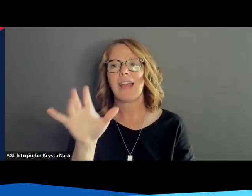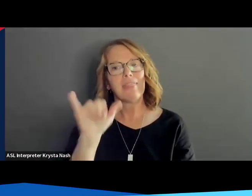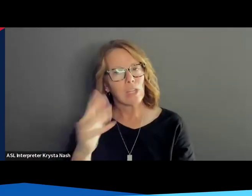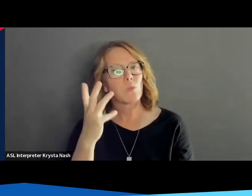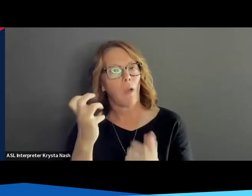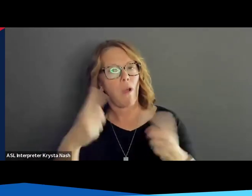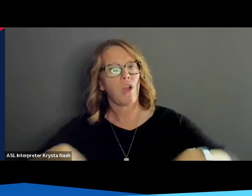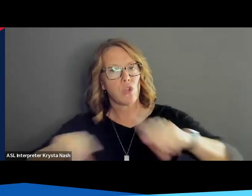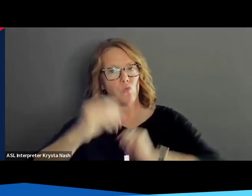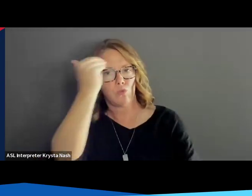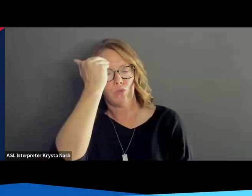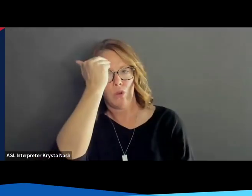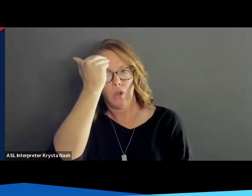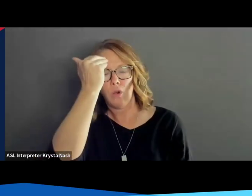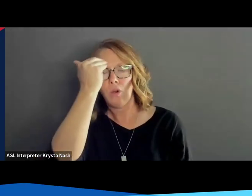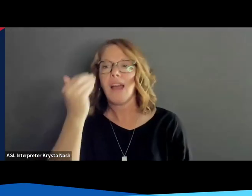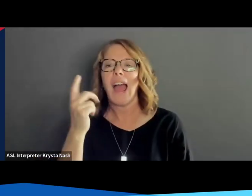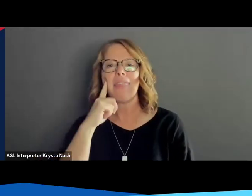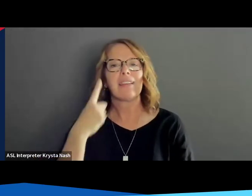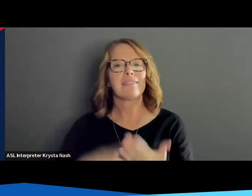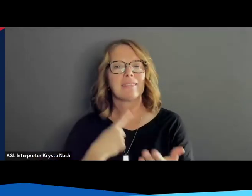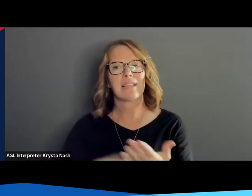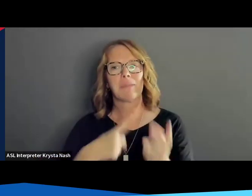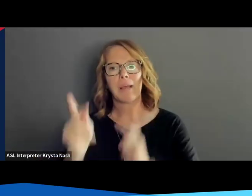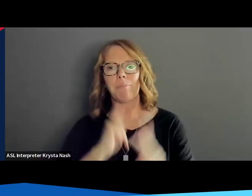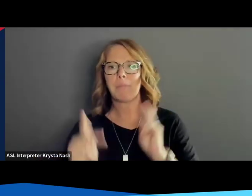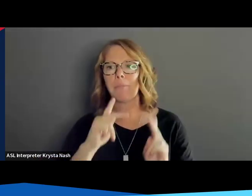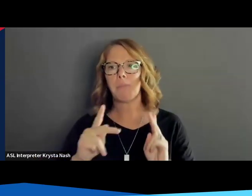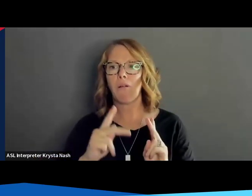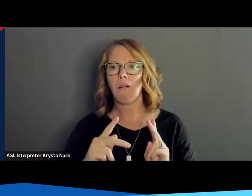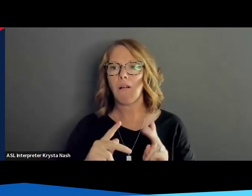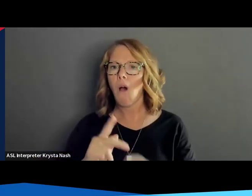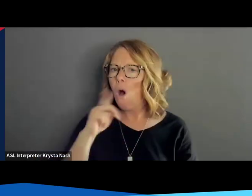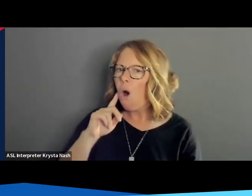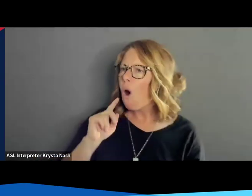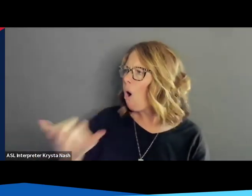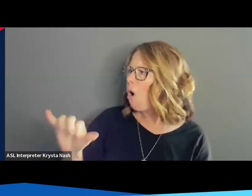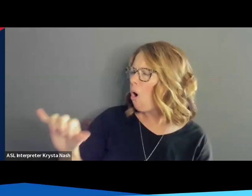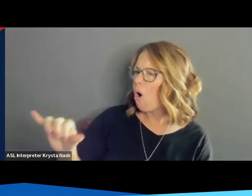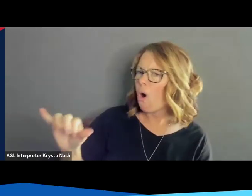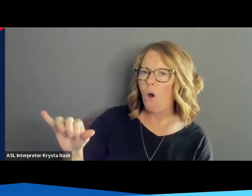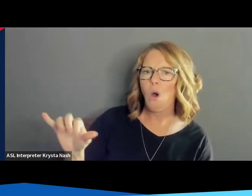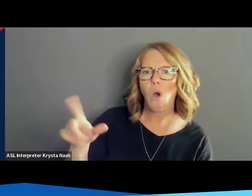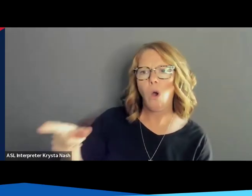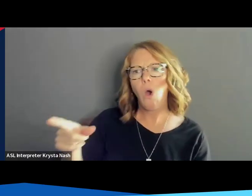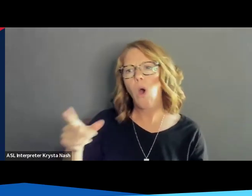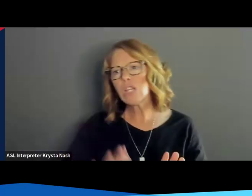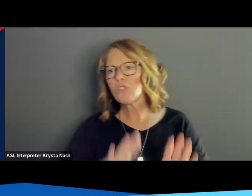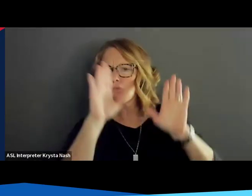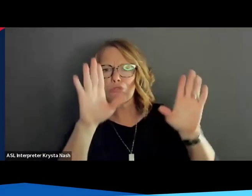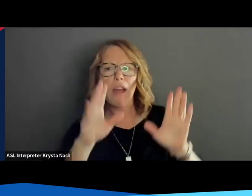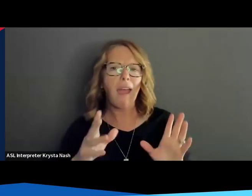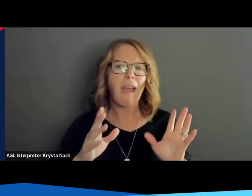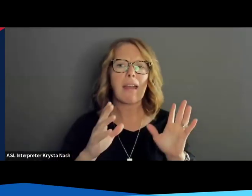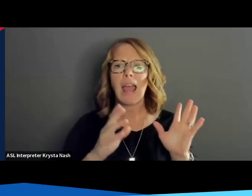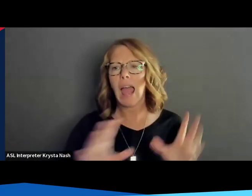to be educated about. I think sometimes people get lulled into hearing other people say, "Oh, it's so